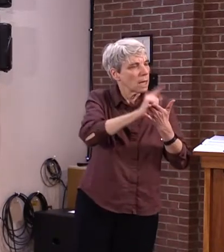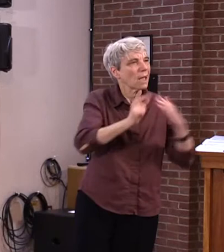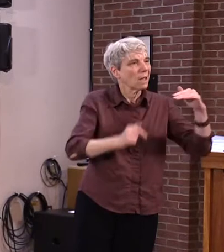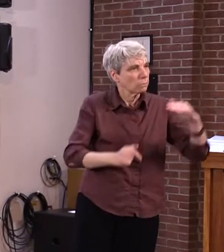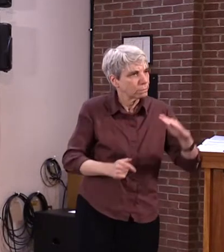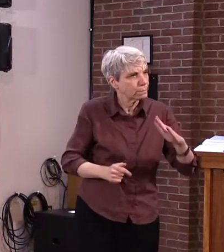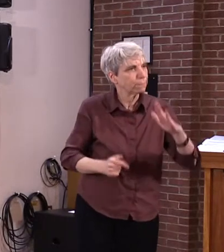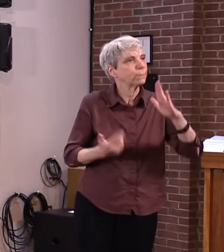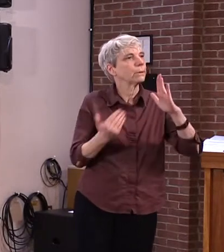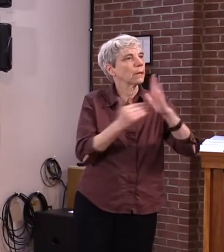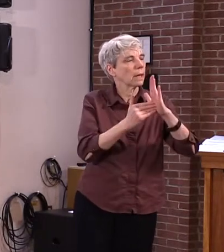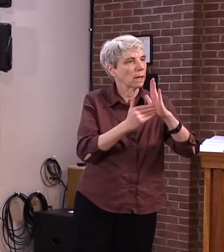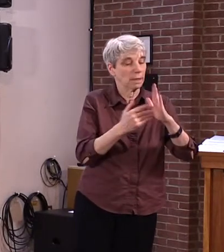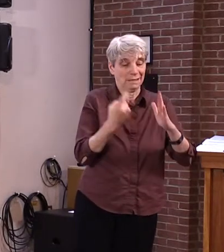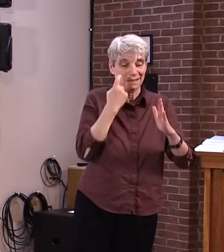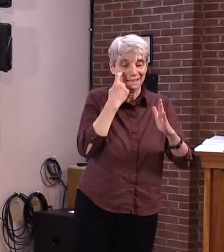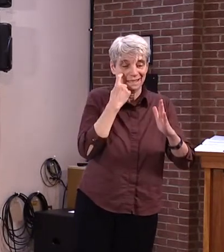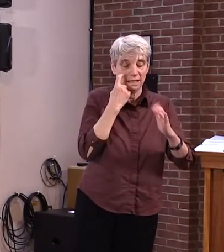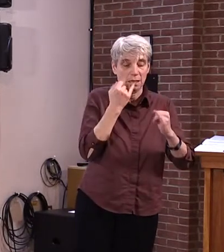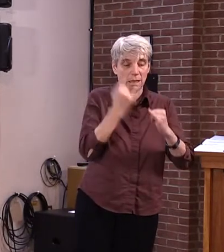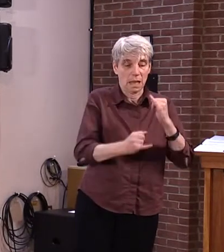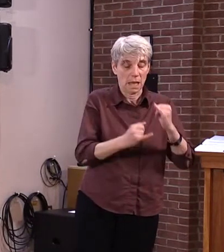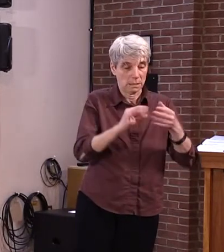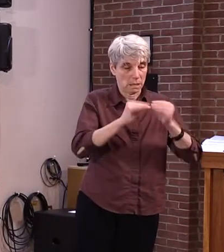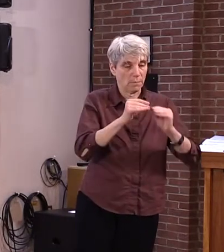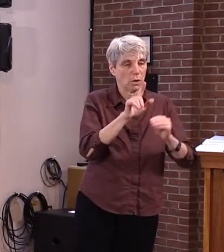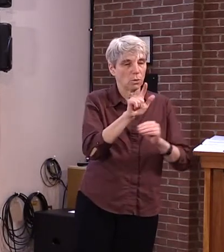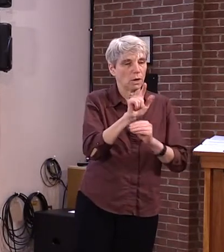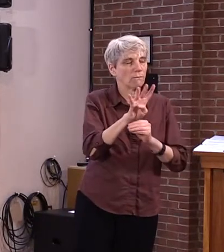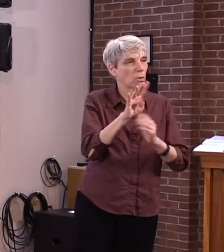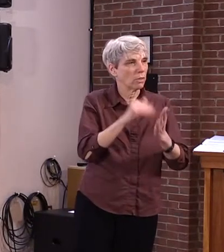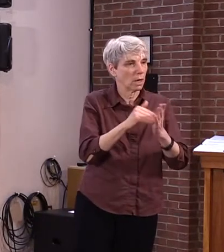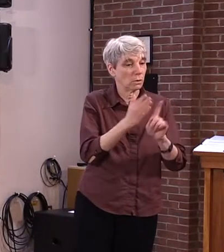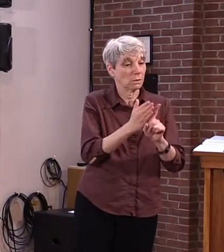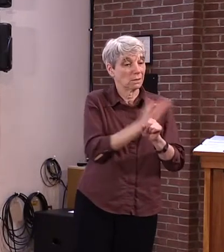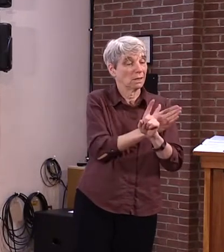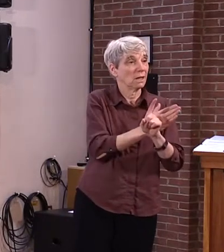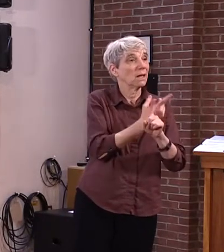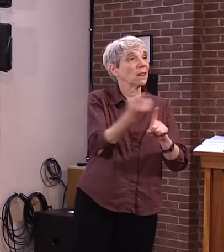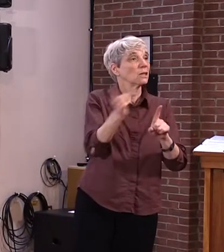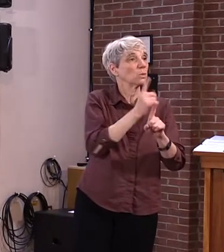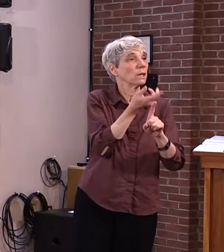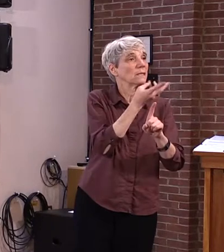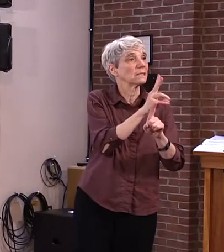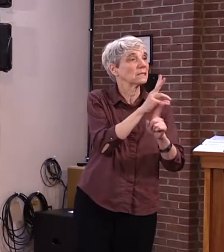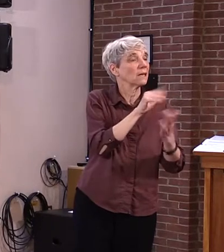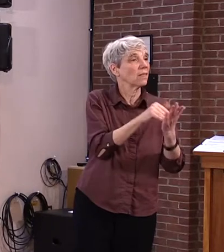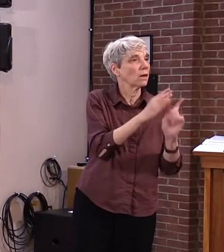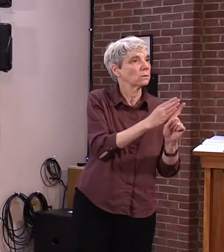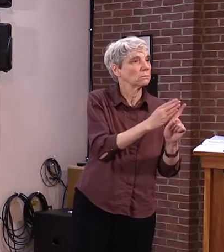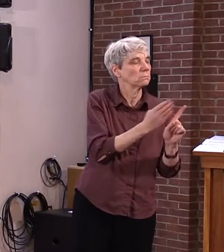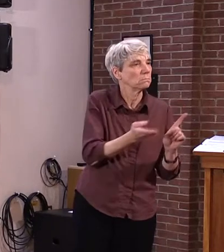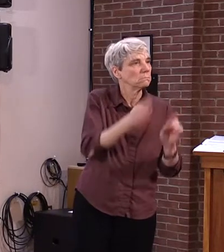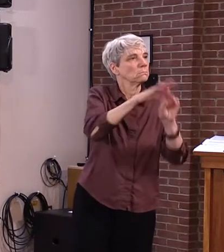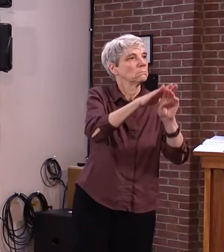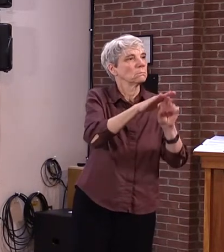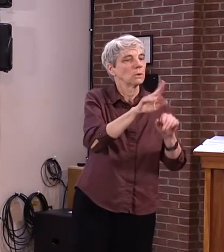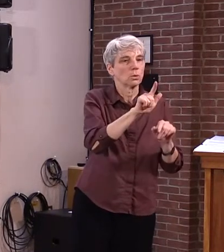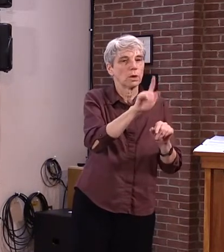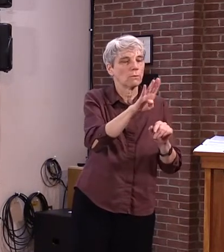most recent week of 24,000 cases, up from about 16,000 last week. It was a more mild increase